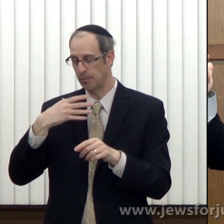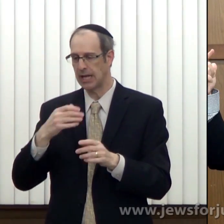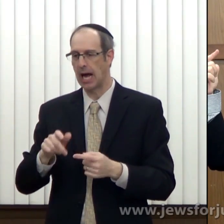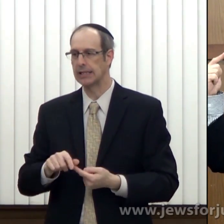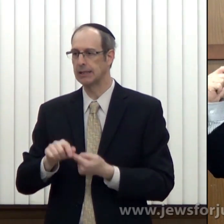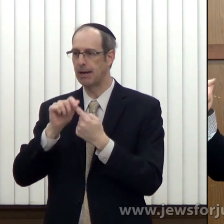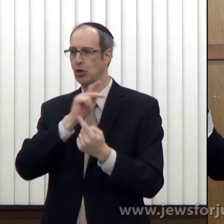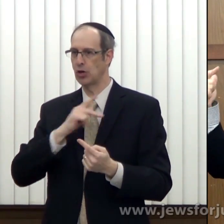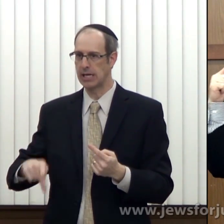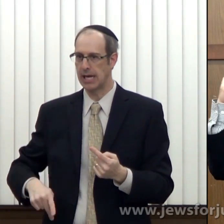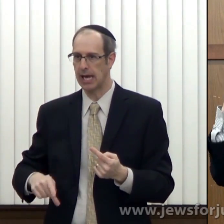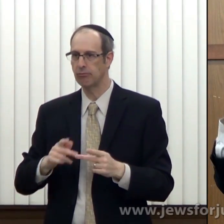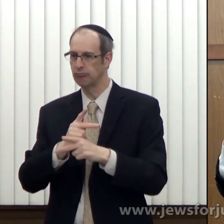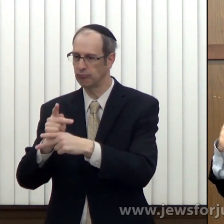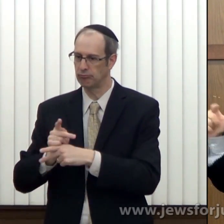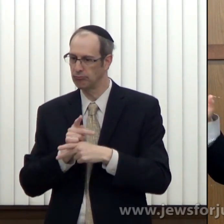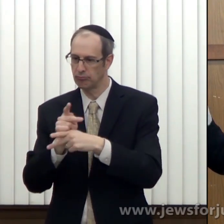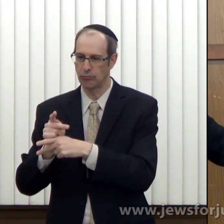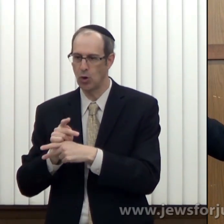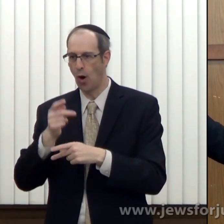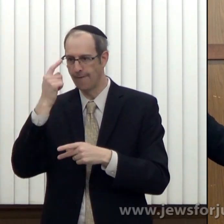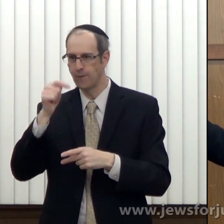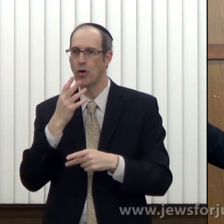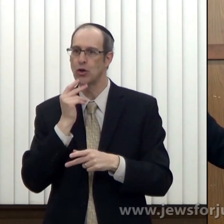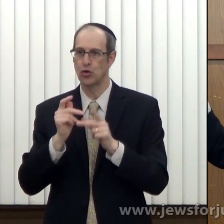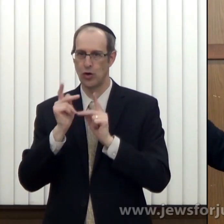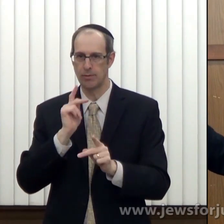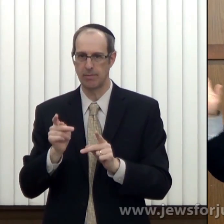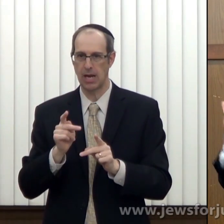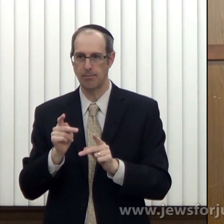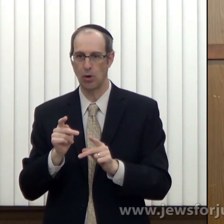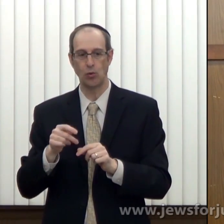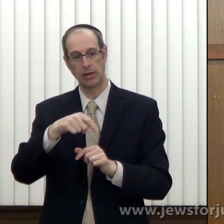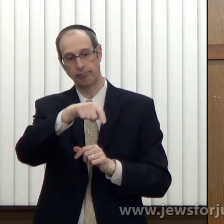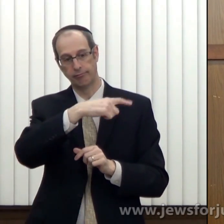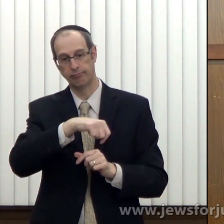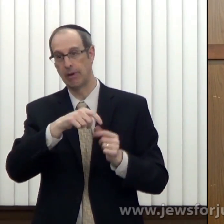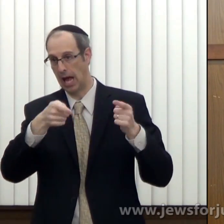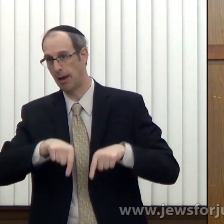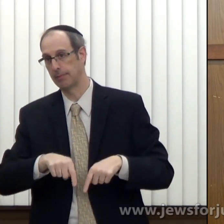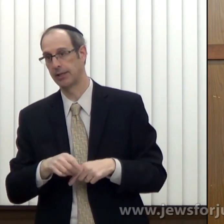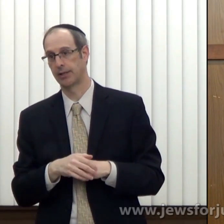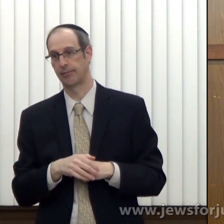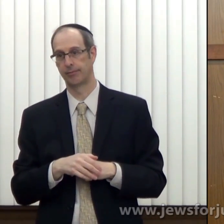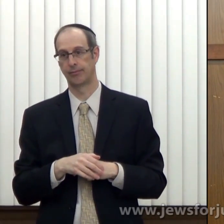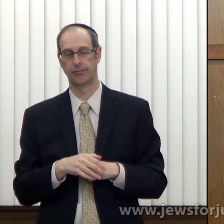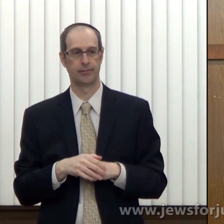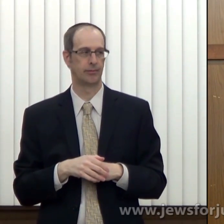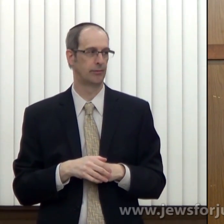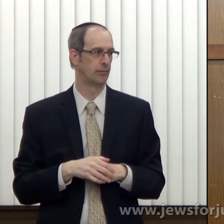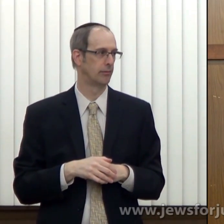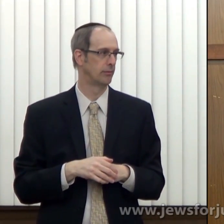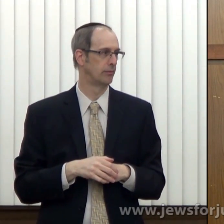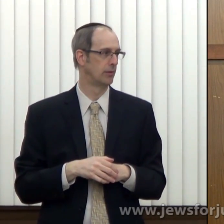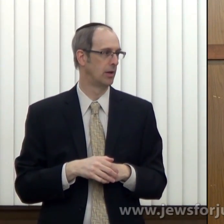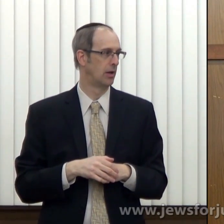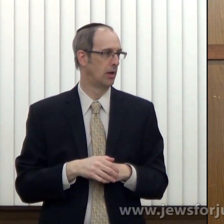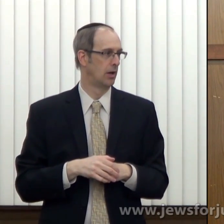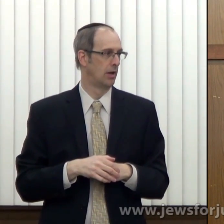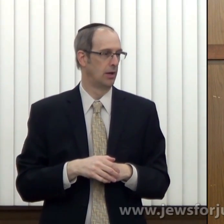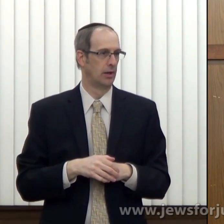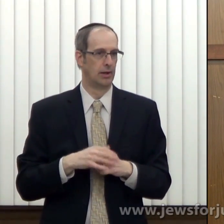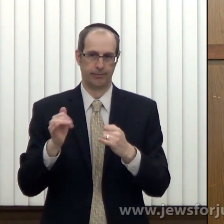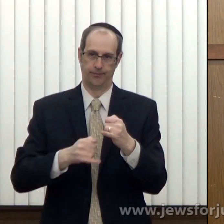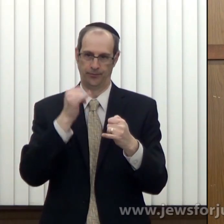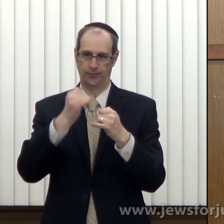reign as the ruler of the Jewish people when all of that happens. So the bottom